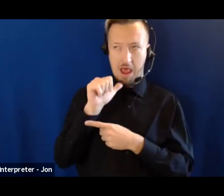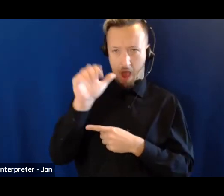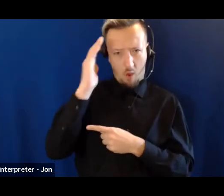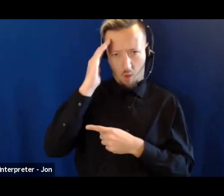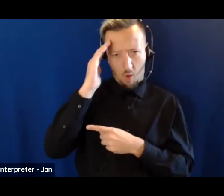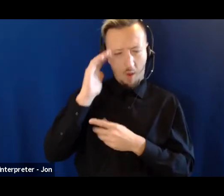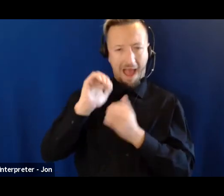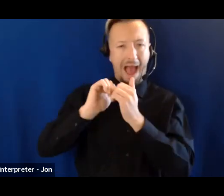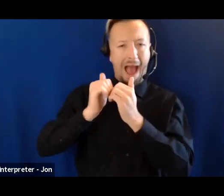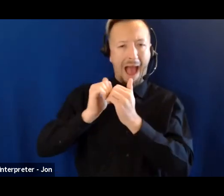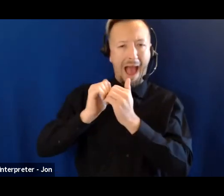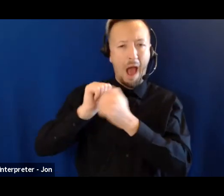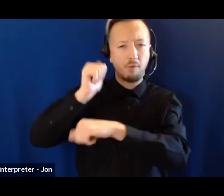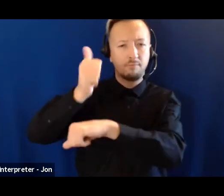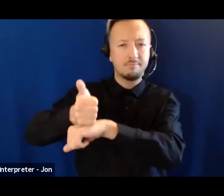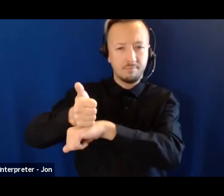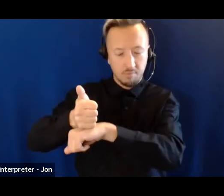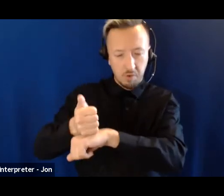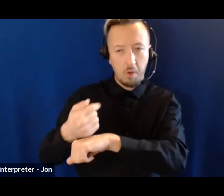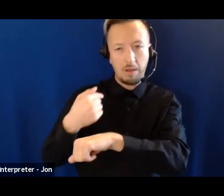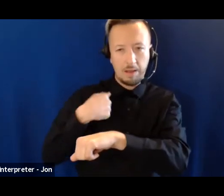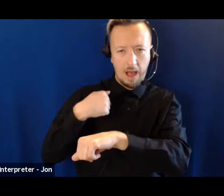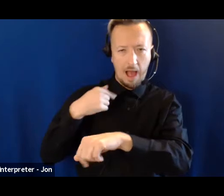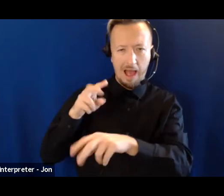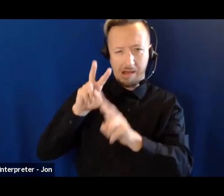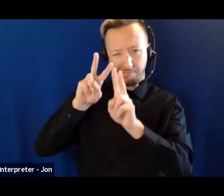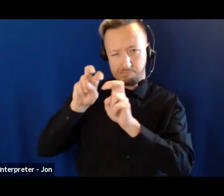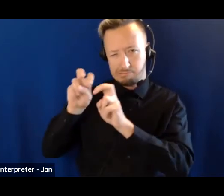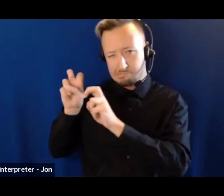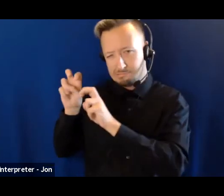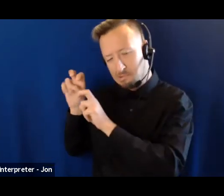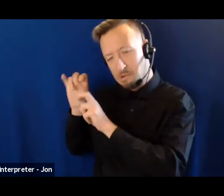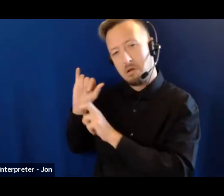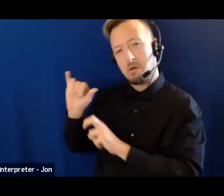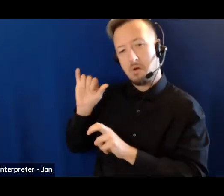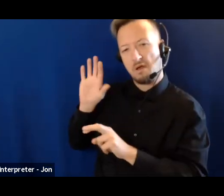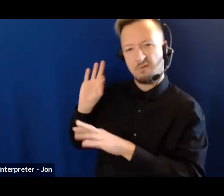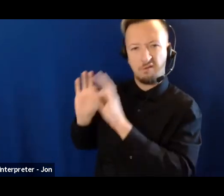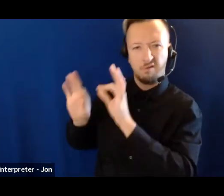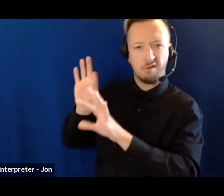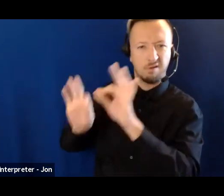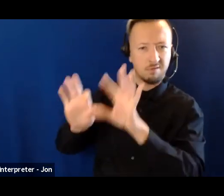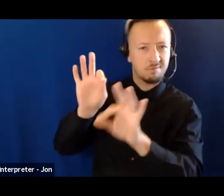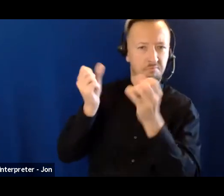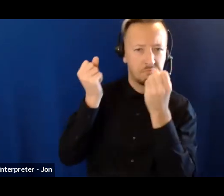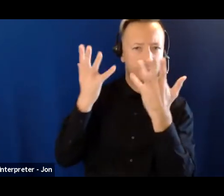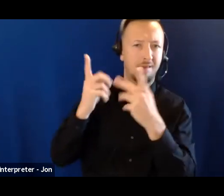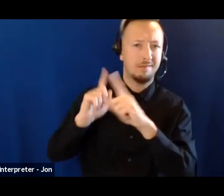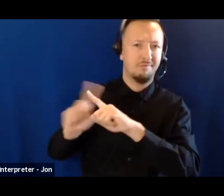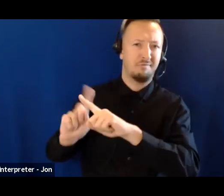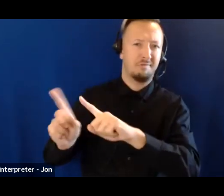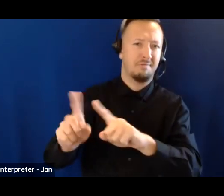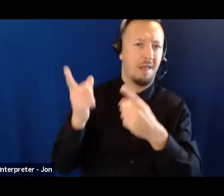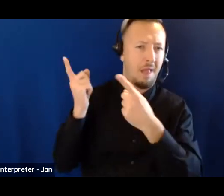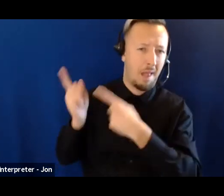see, you know, just all the different things that happened. So I'm